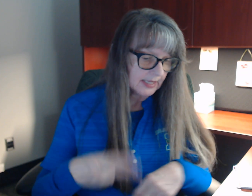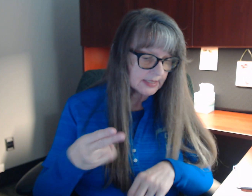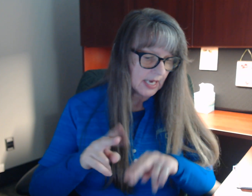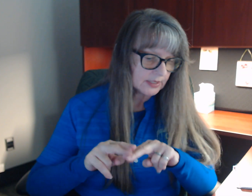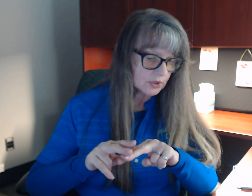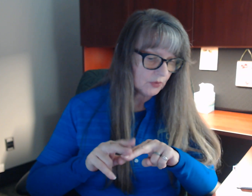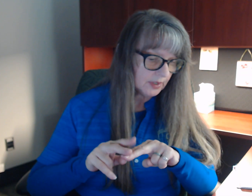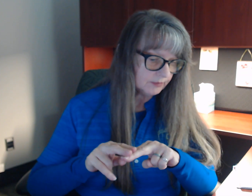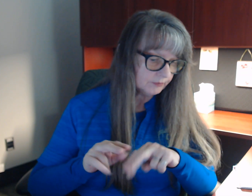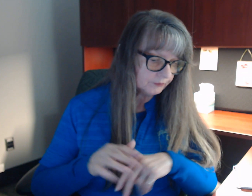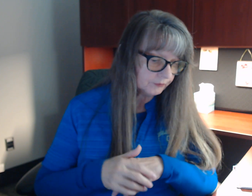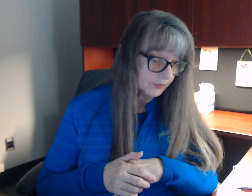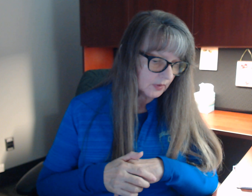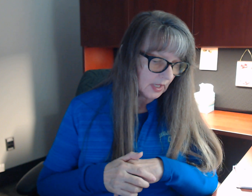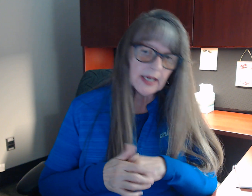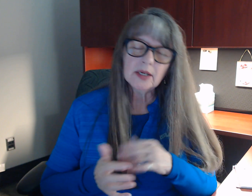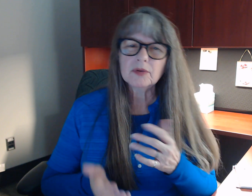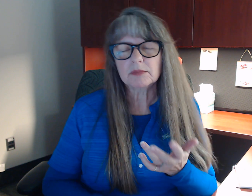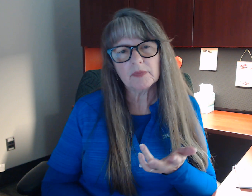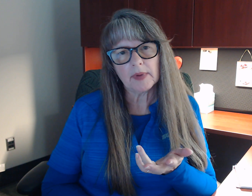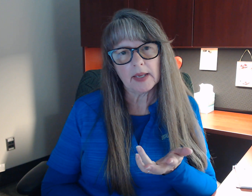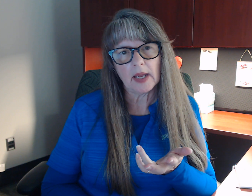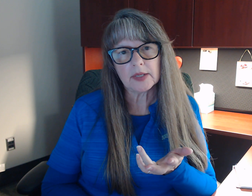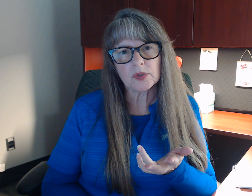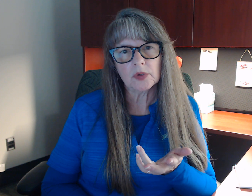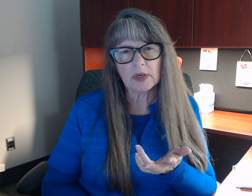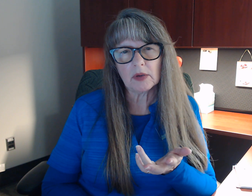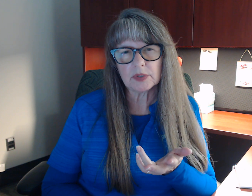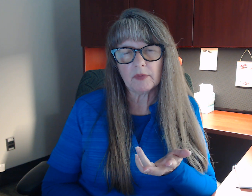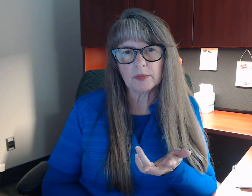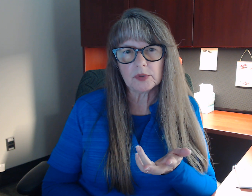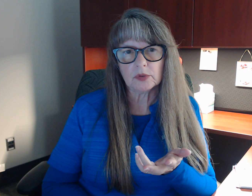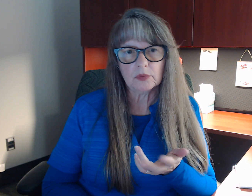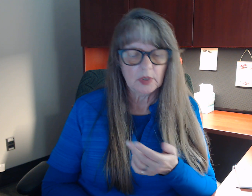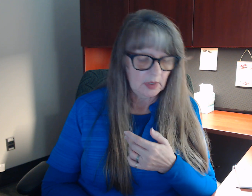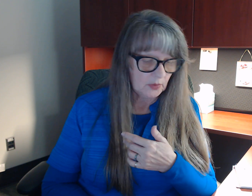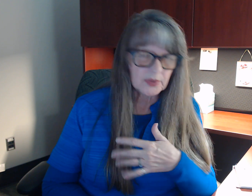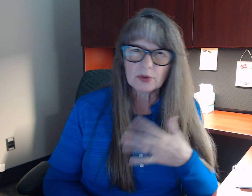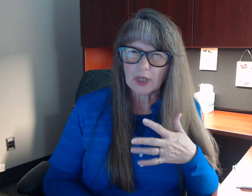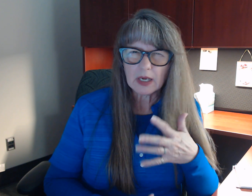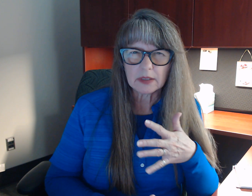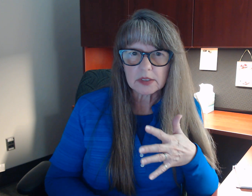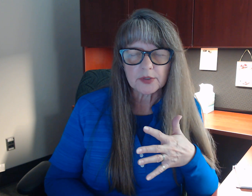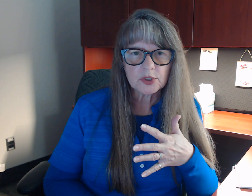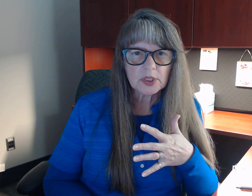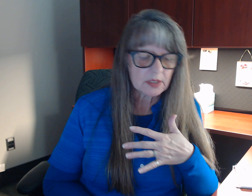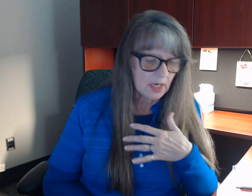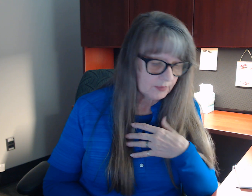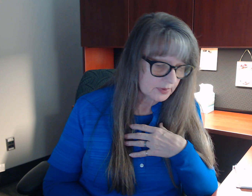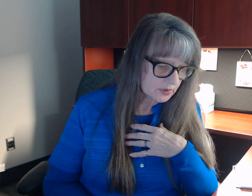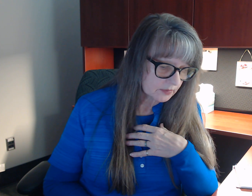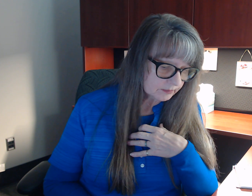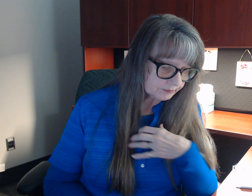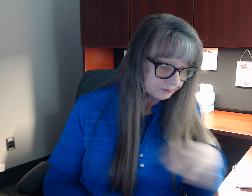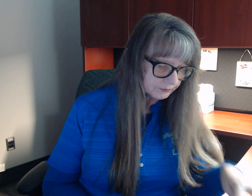high sodium. I didn't know some of it had high sodium. I know some of them do. The ones that are kind of like the sausagey type ones.